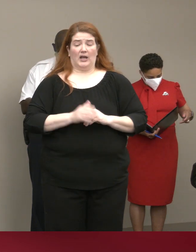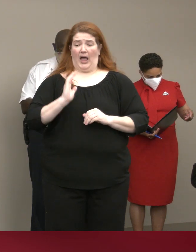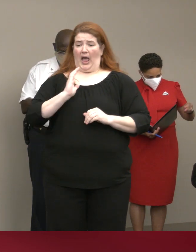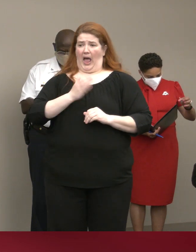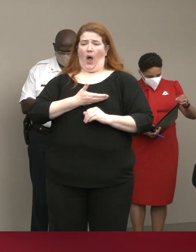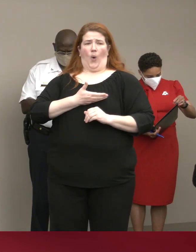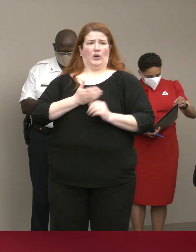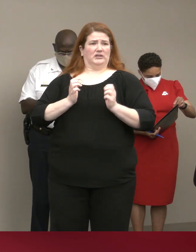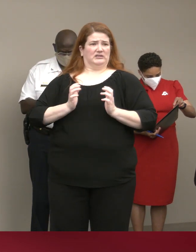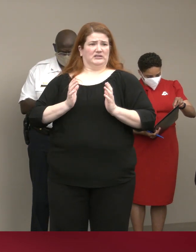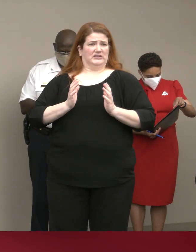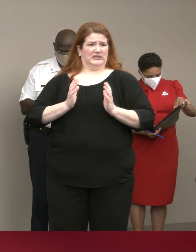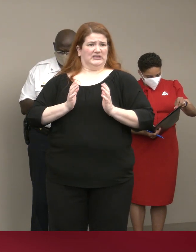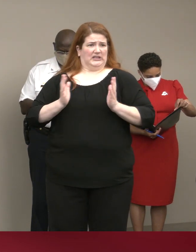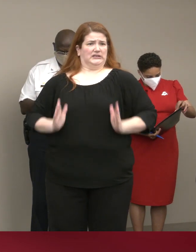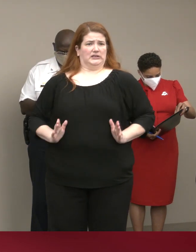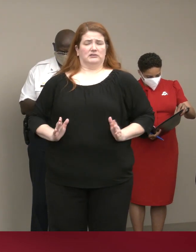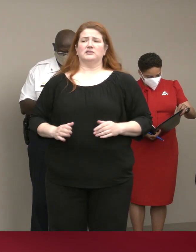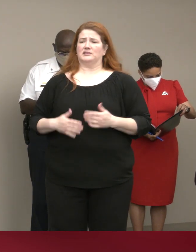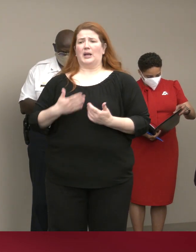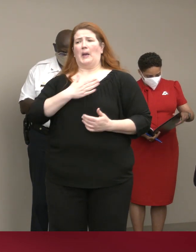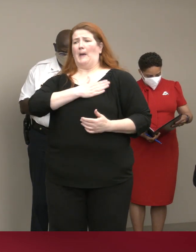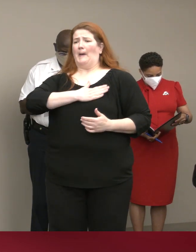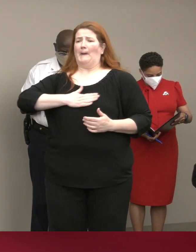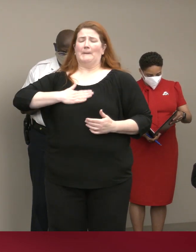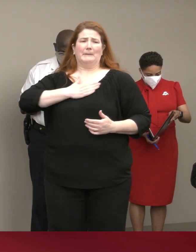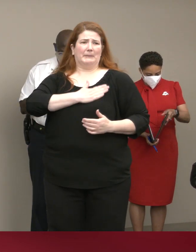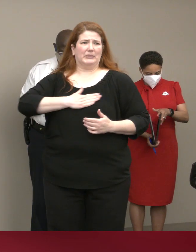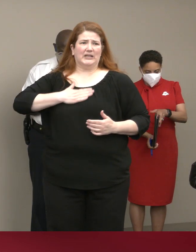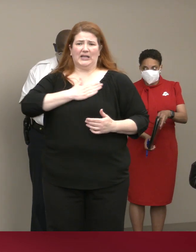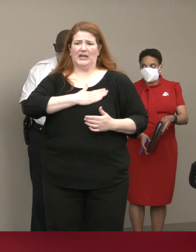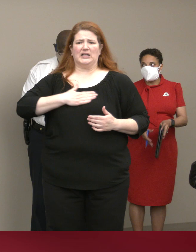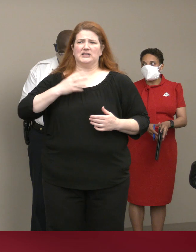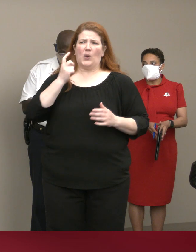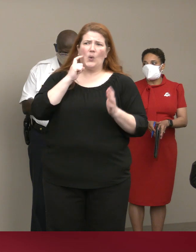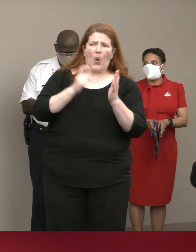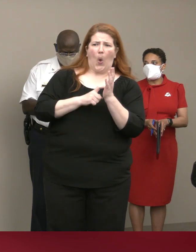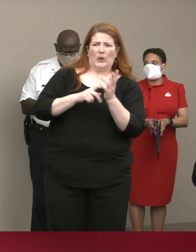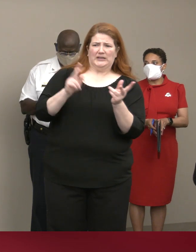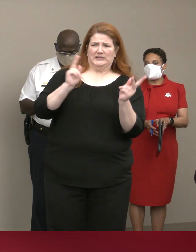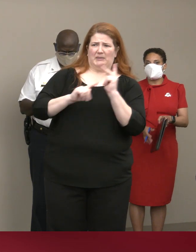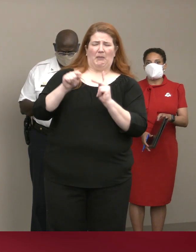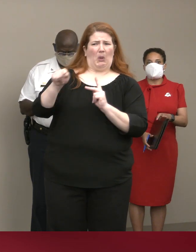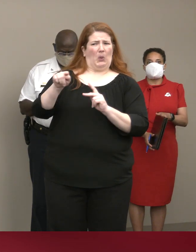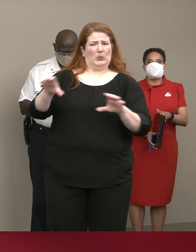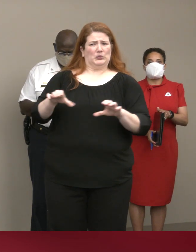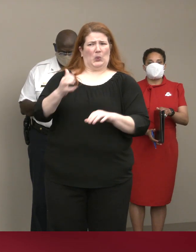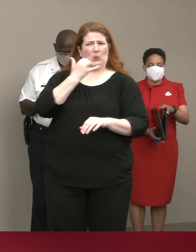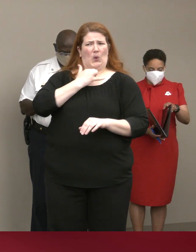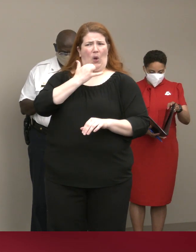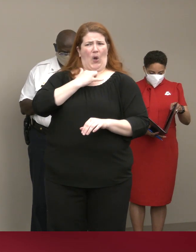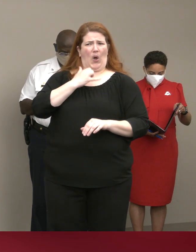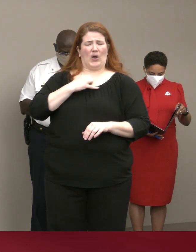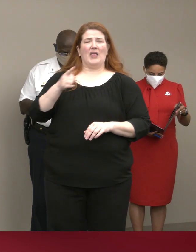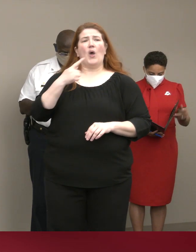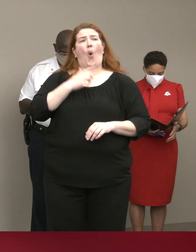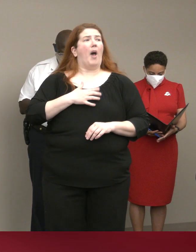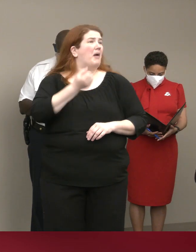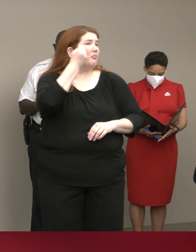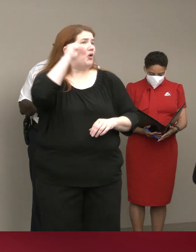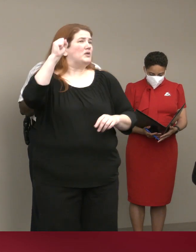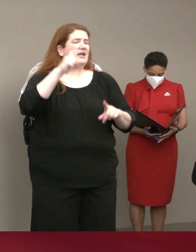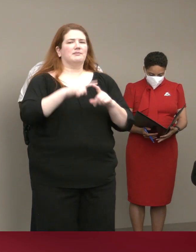citizens, please separate yourselves from people that hide among you in the name of protesting